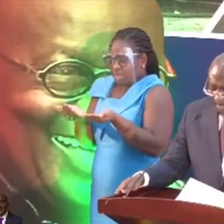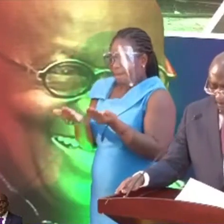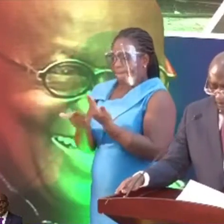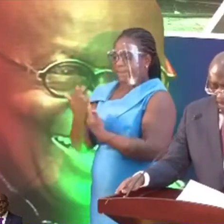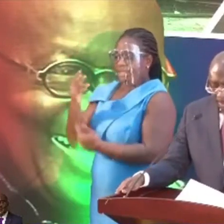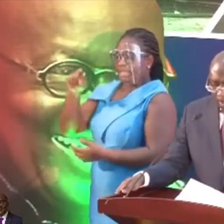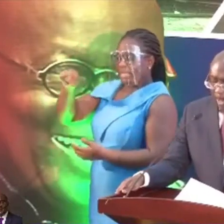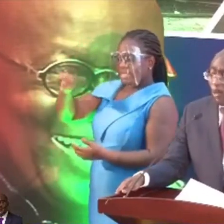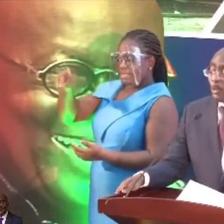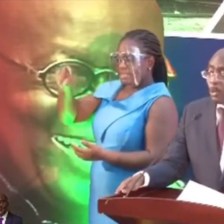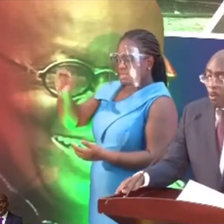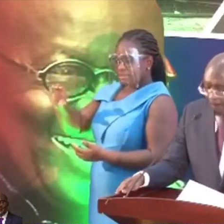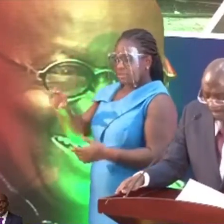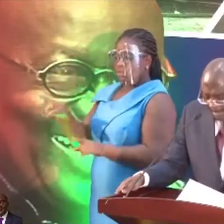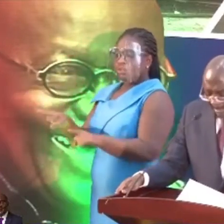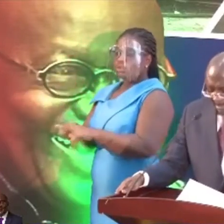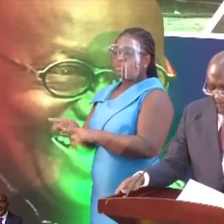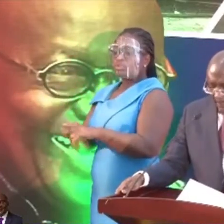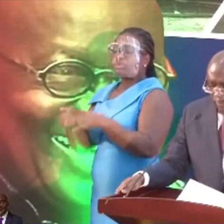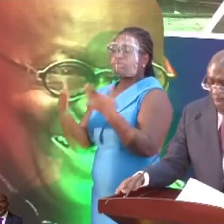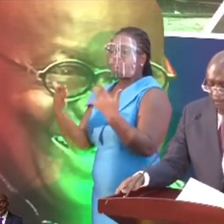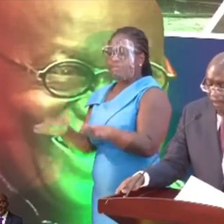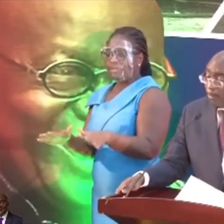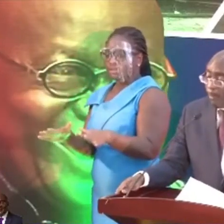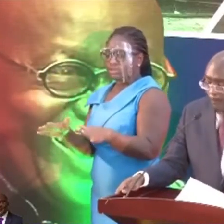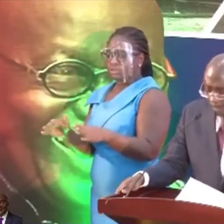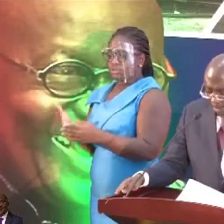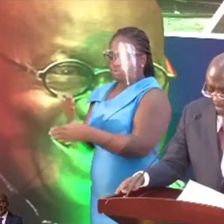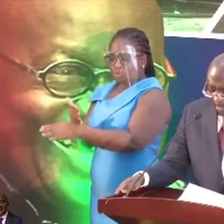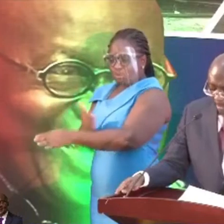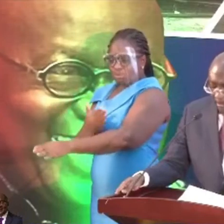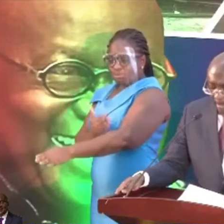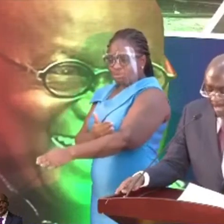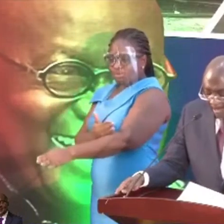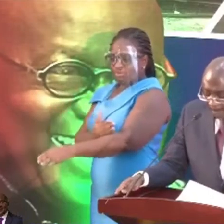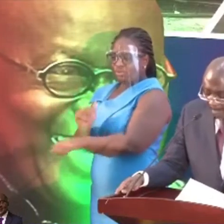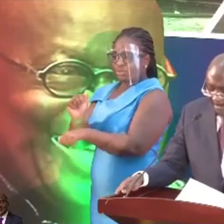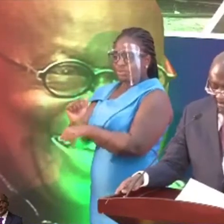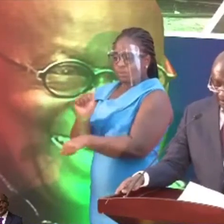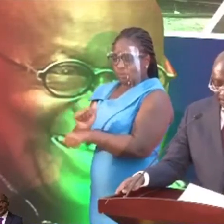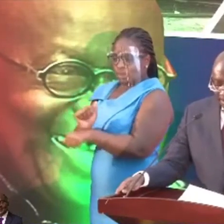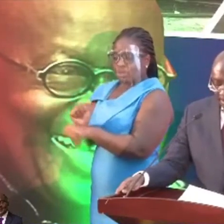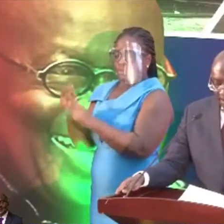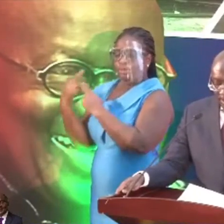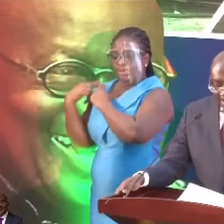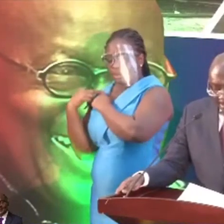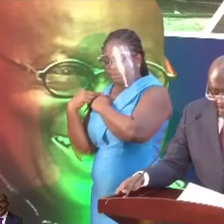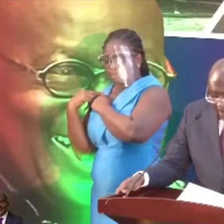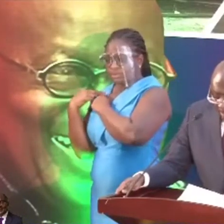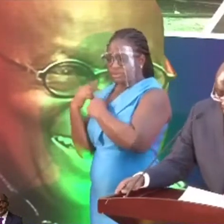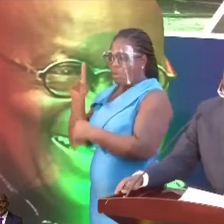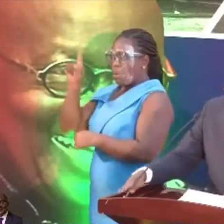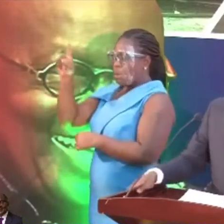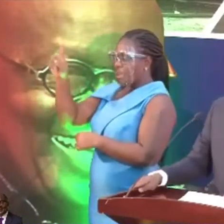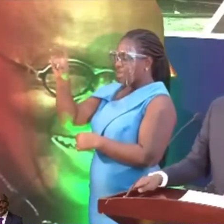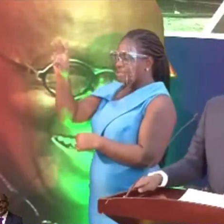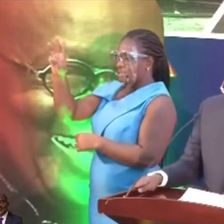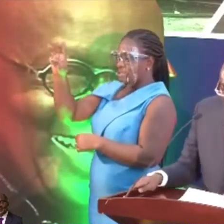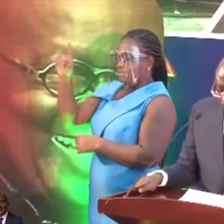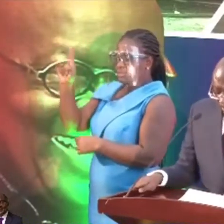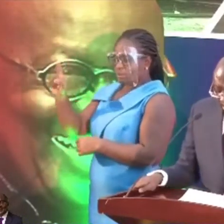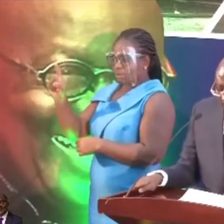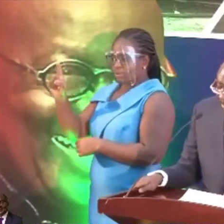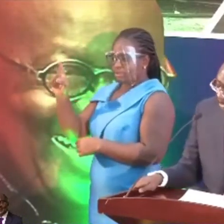government were also completed to improve operational reliability. The 161